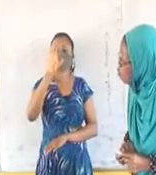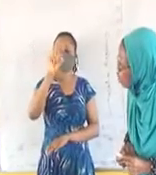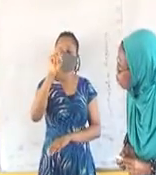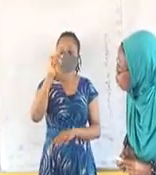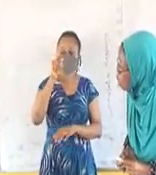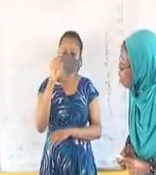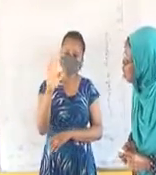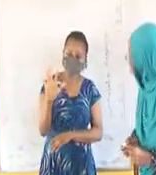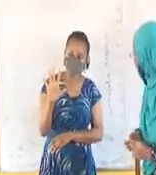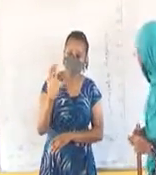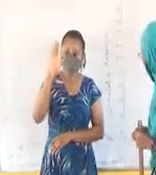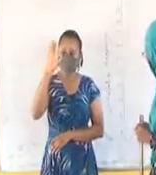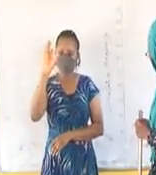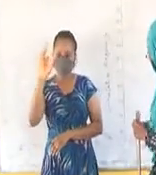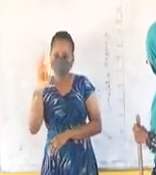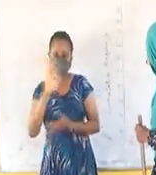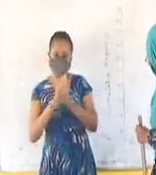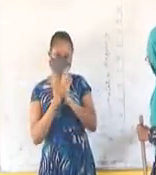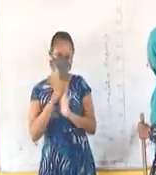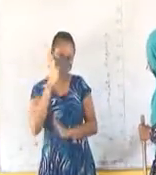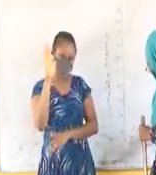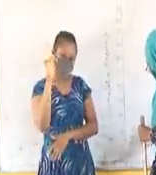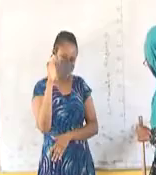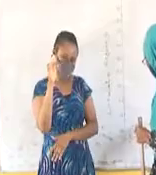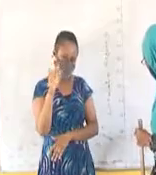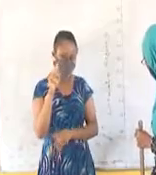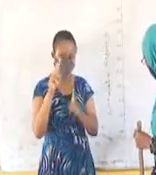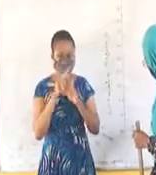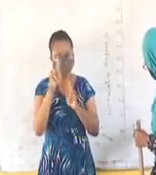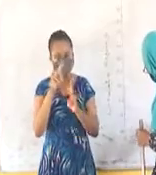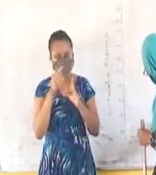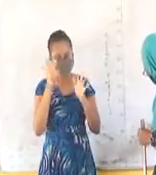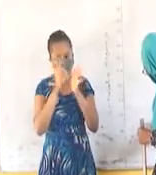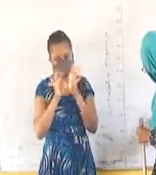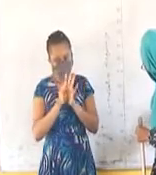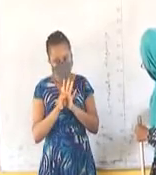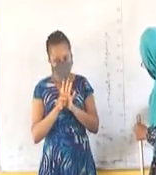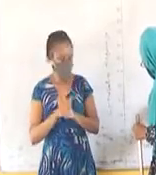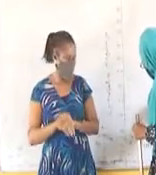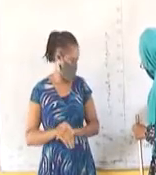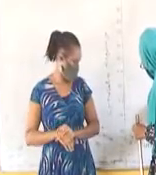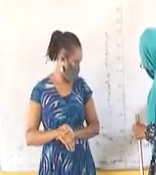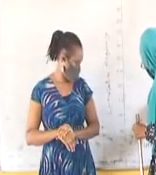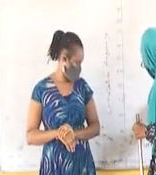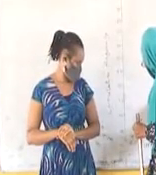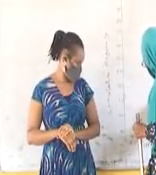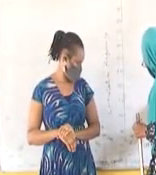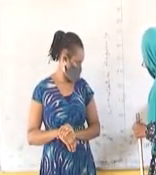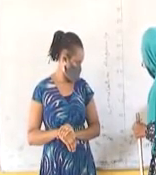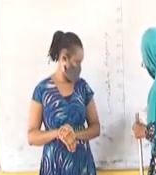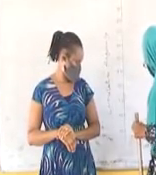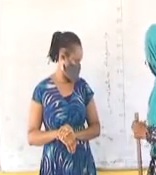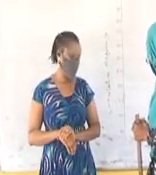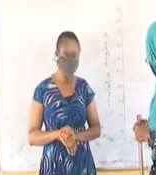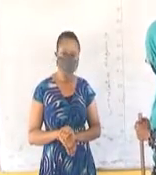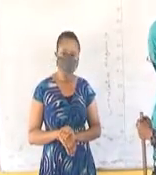30.5, cumulative frequency is 15. So 15 is between 10 and 20, then you mark it.